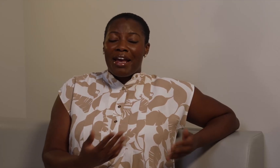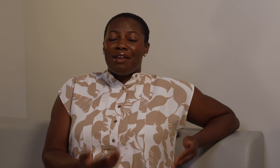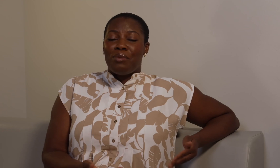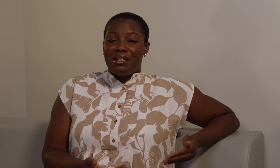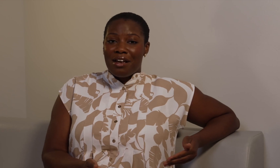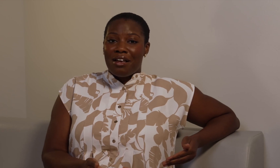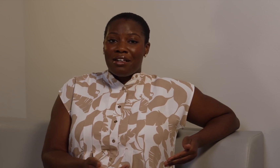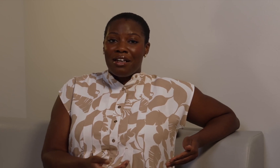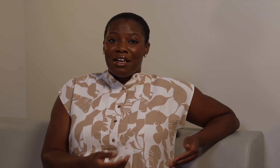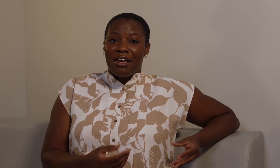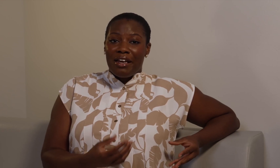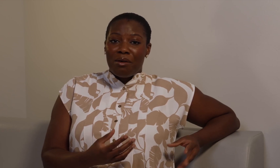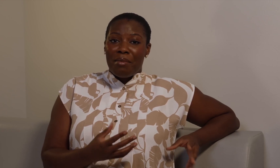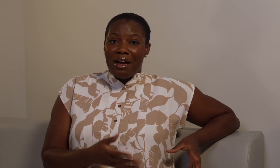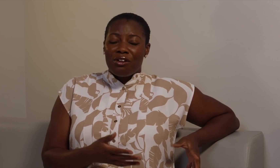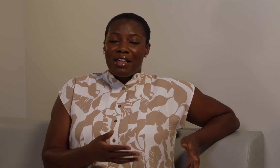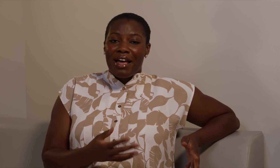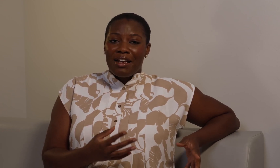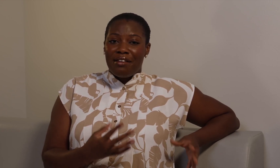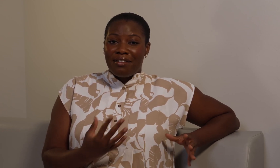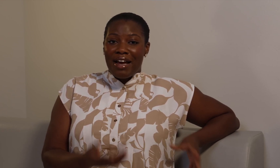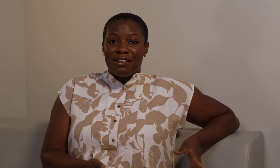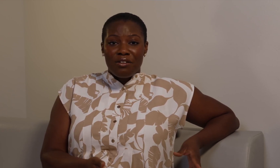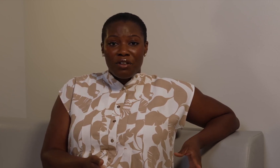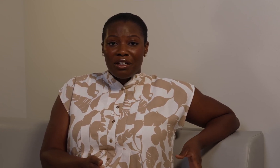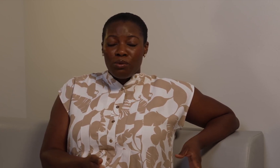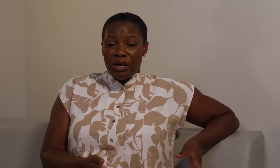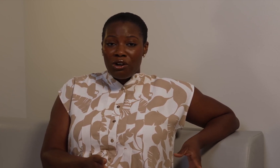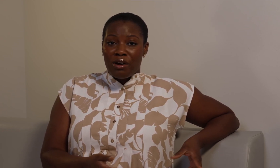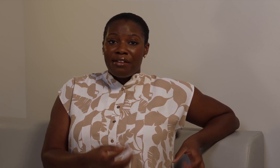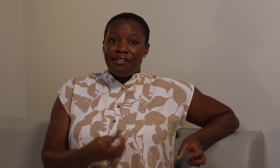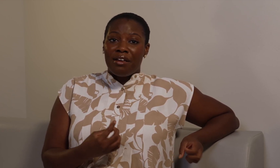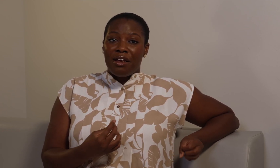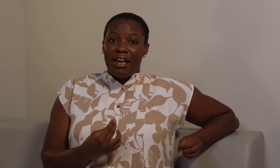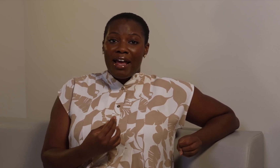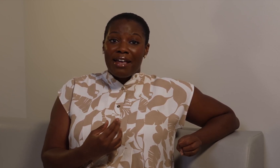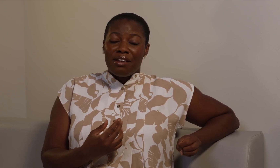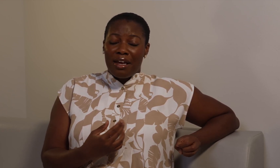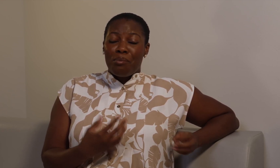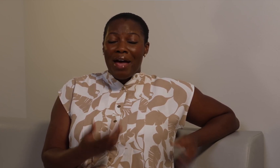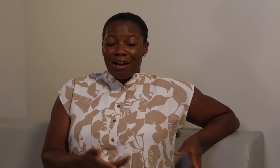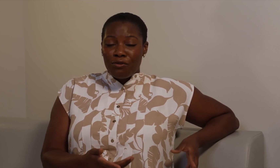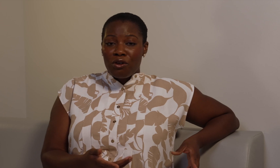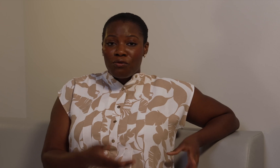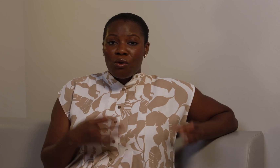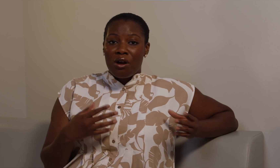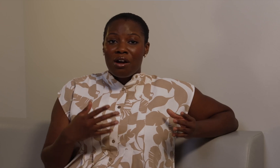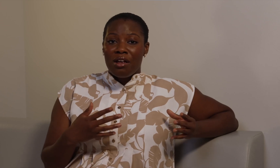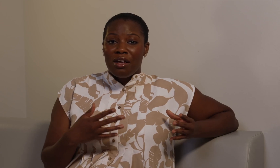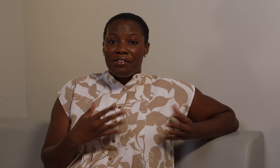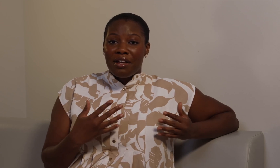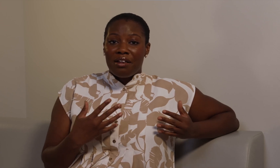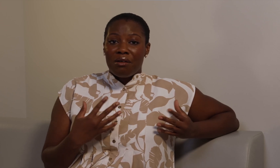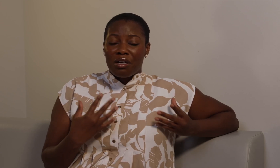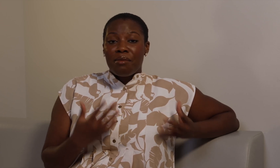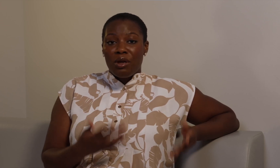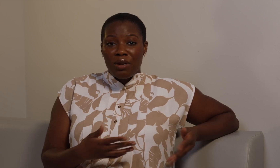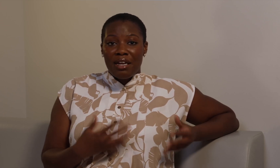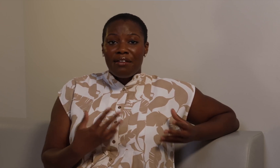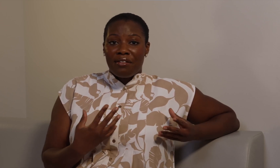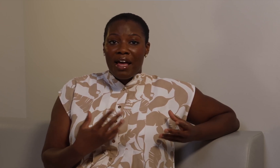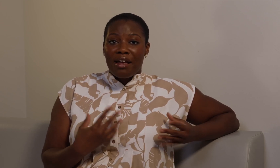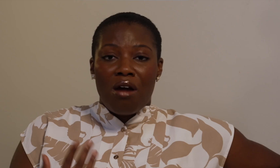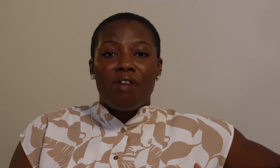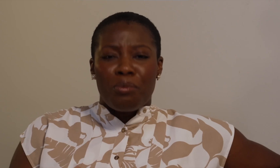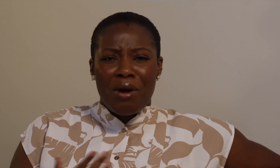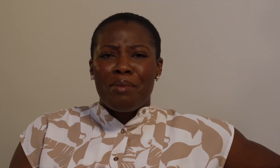things can be done in a manner that is scientifically rigorous and impactful for the